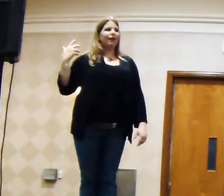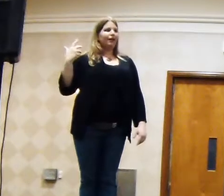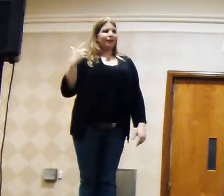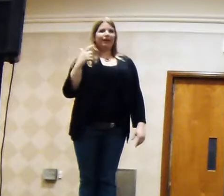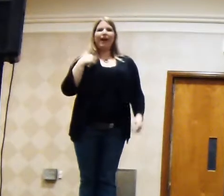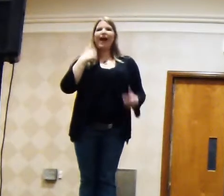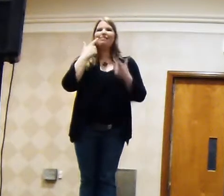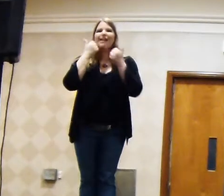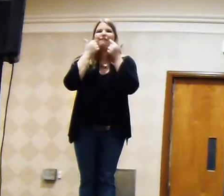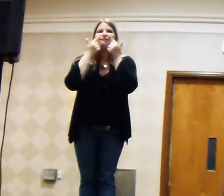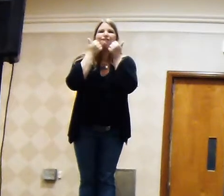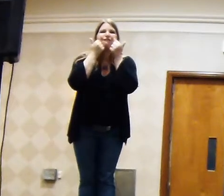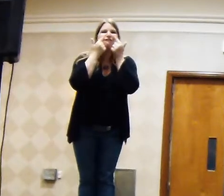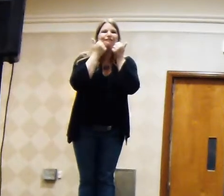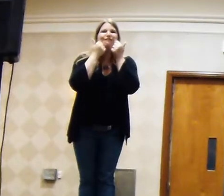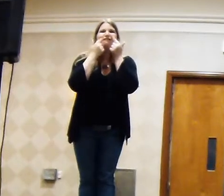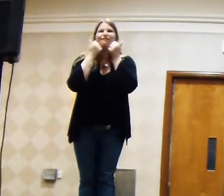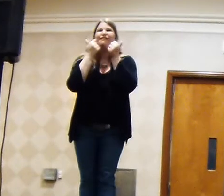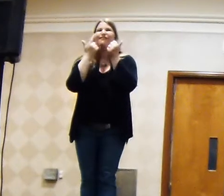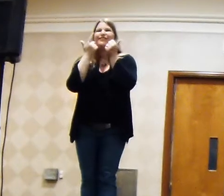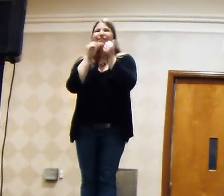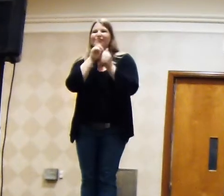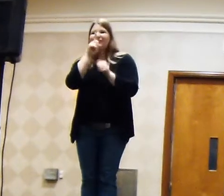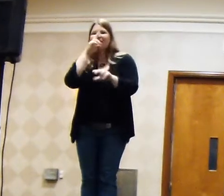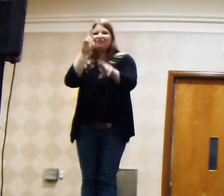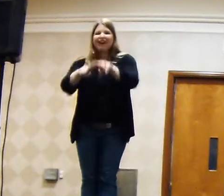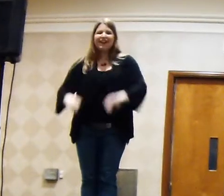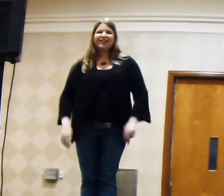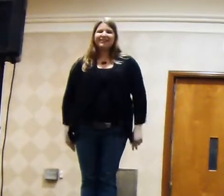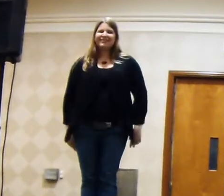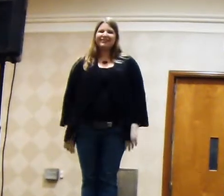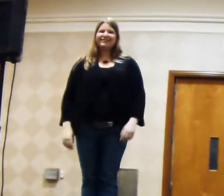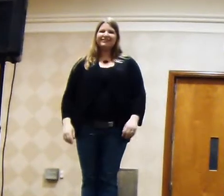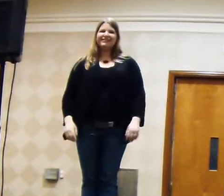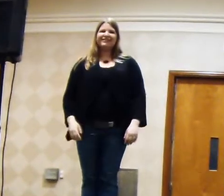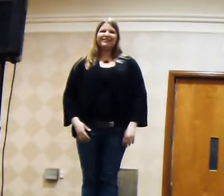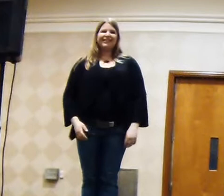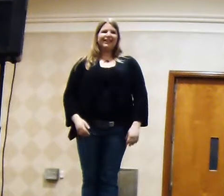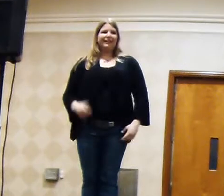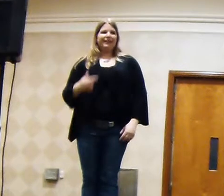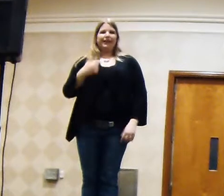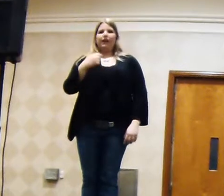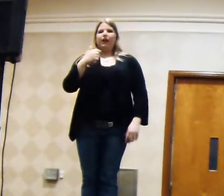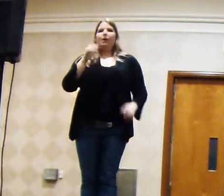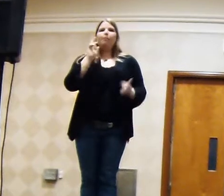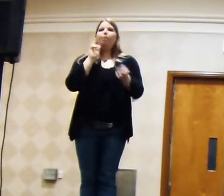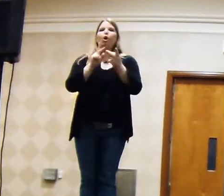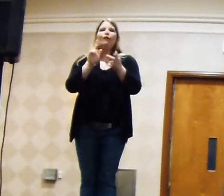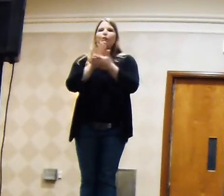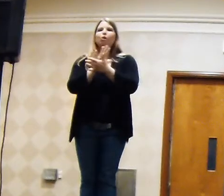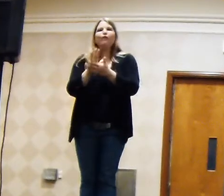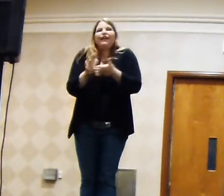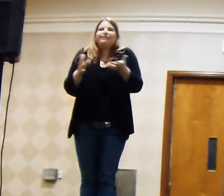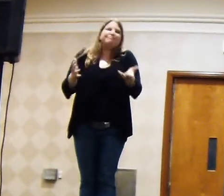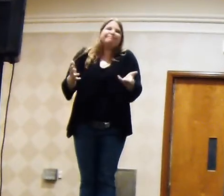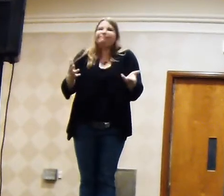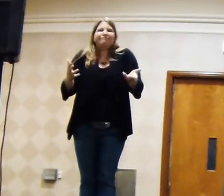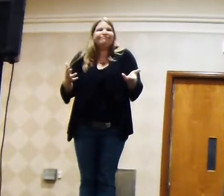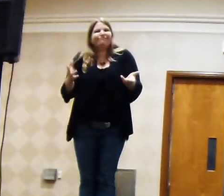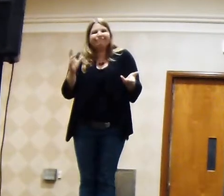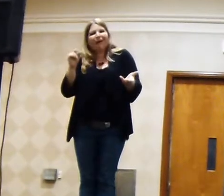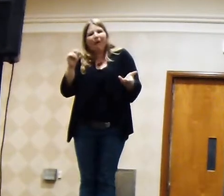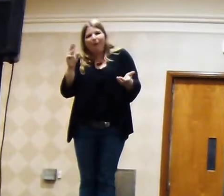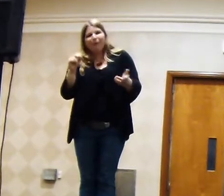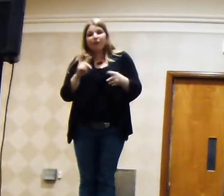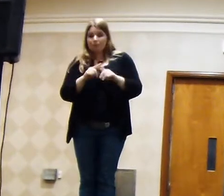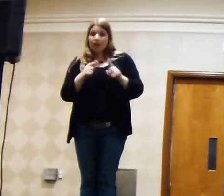I laughed. Like, it provided me with entertainment, you know? And no, I would not say it's a perfect movie, but